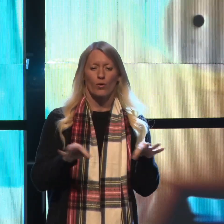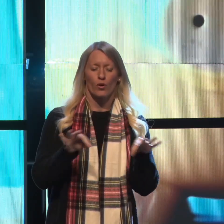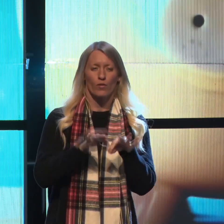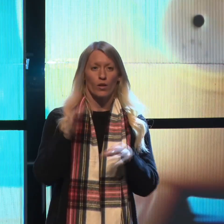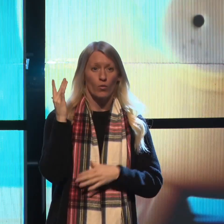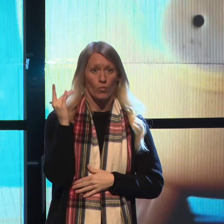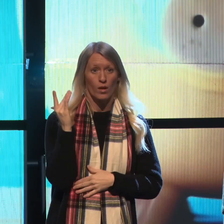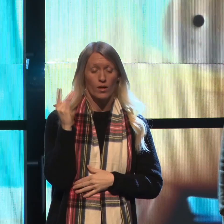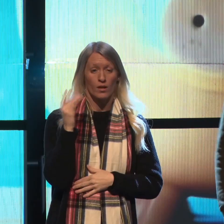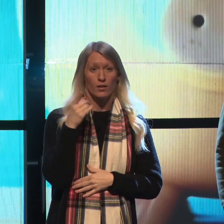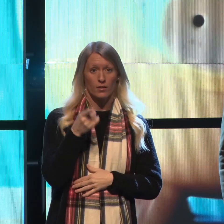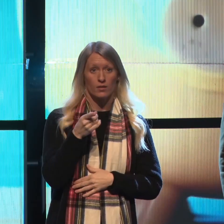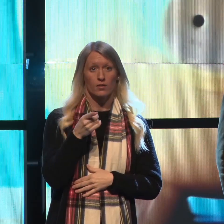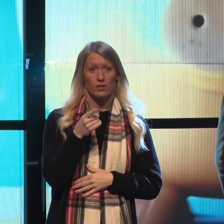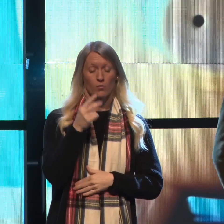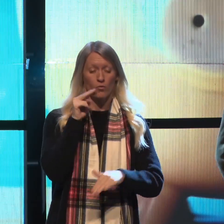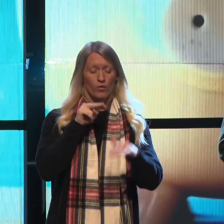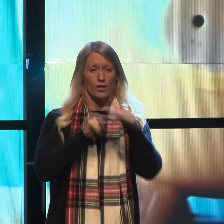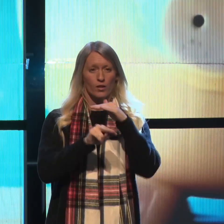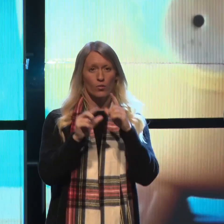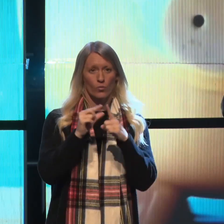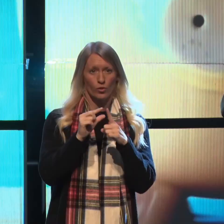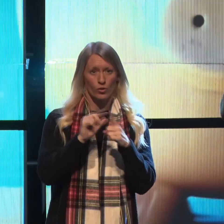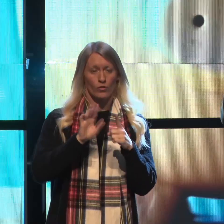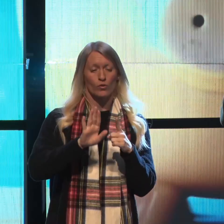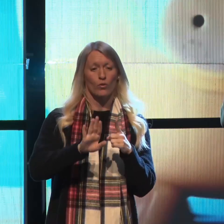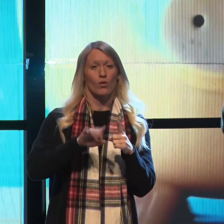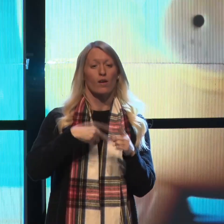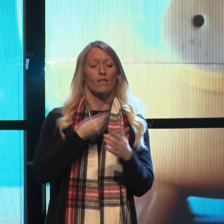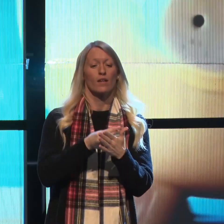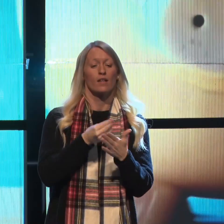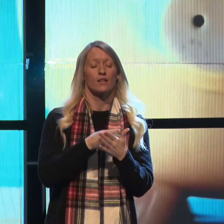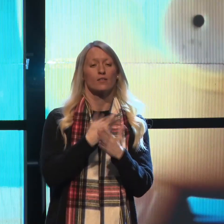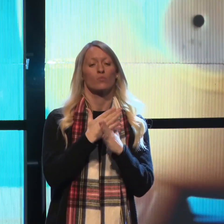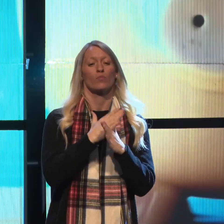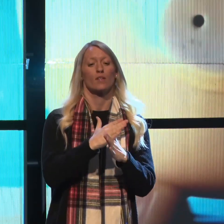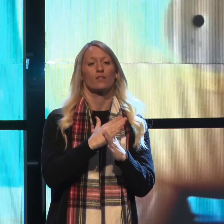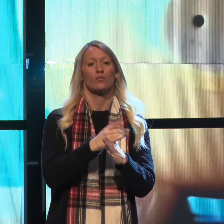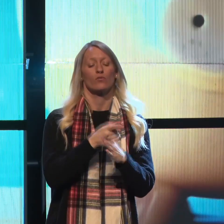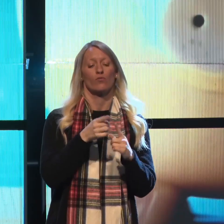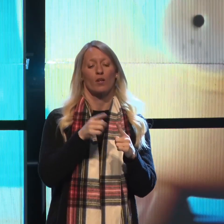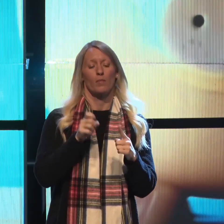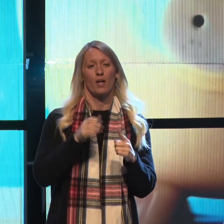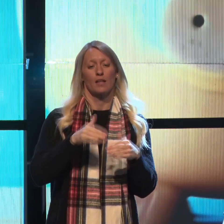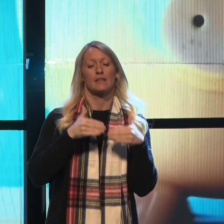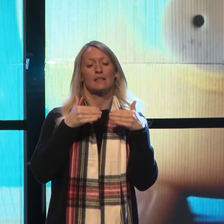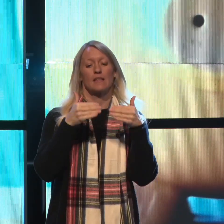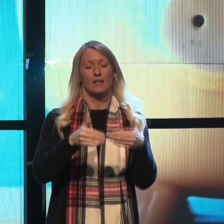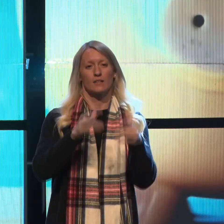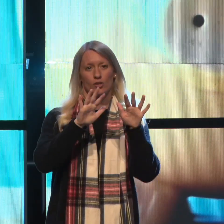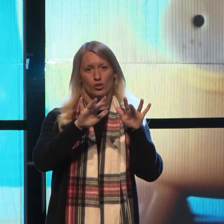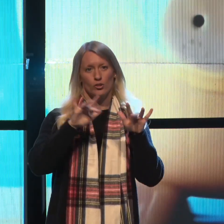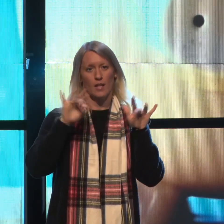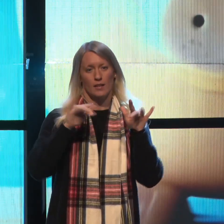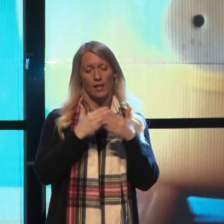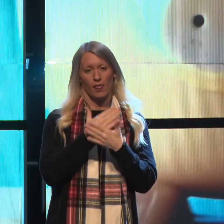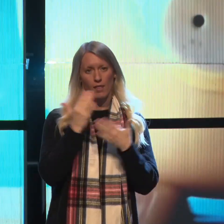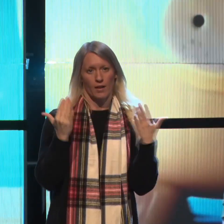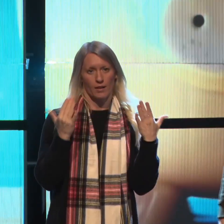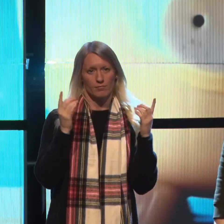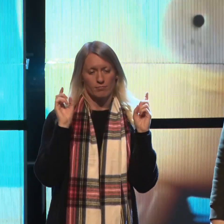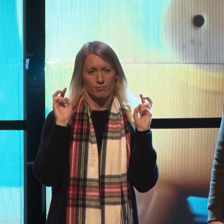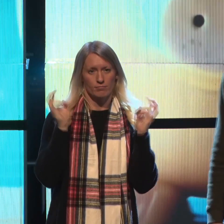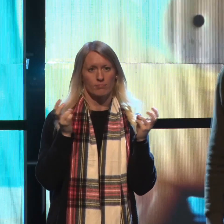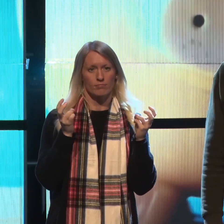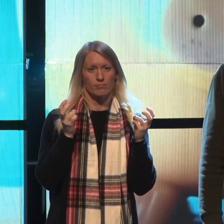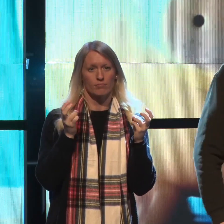word for your finances will help protect you from that next shiny thing. Now, a couple of weeks ago when we introduced this series, I read